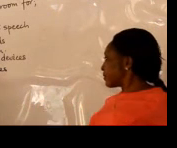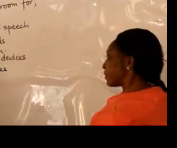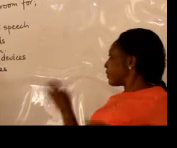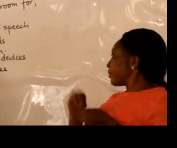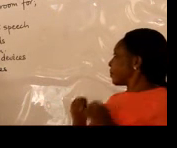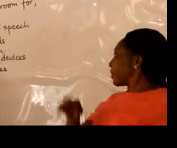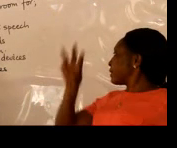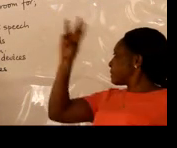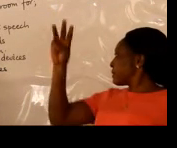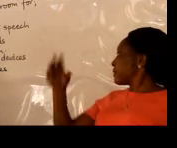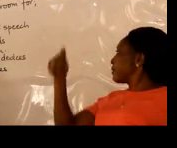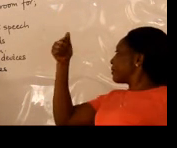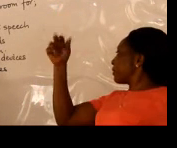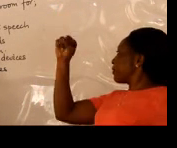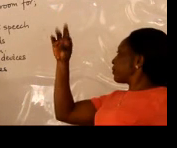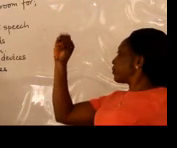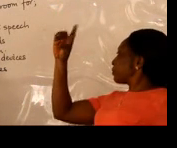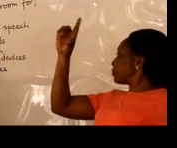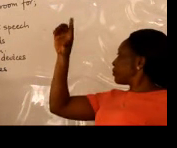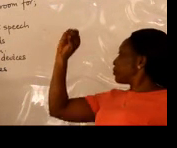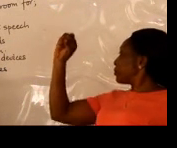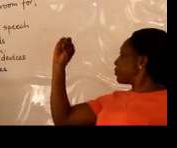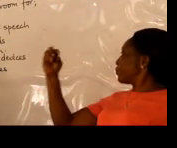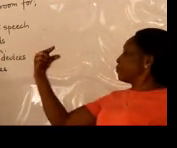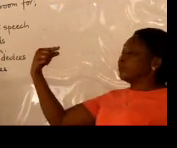you don't use these.